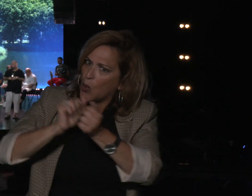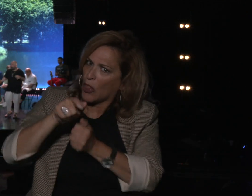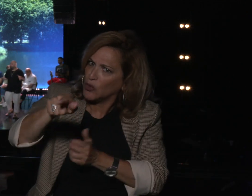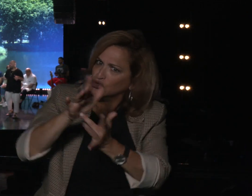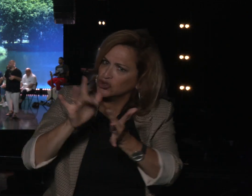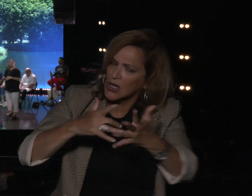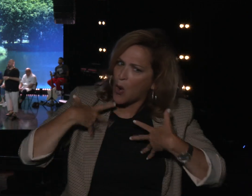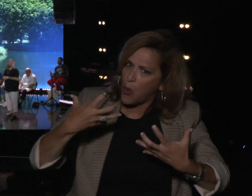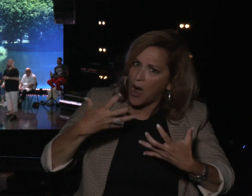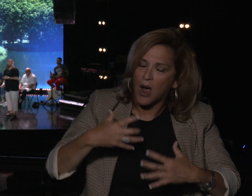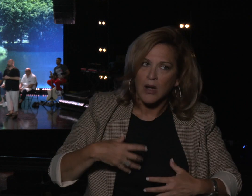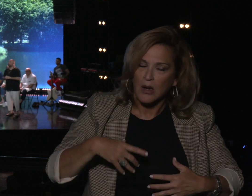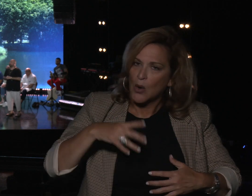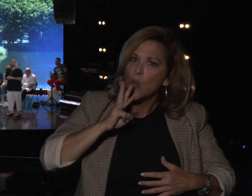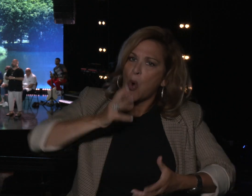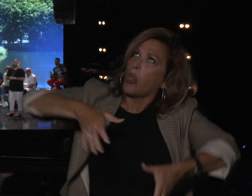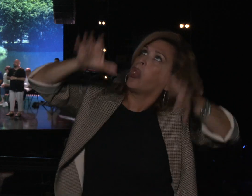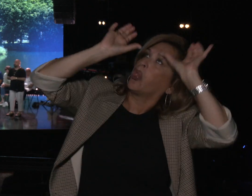Drown me in it.